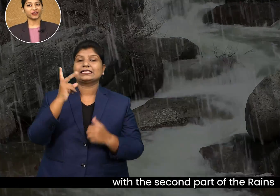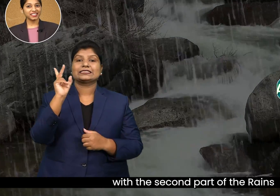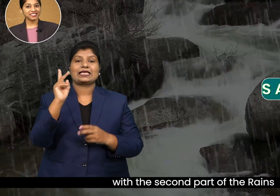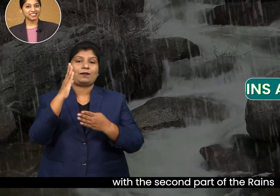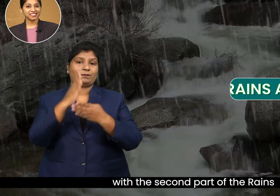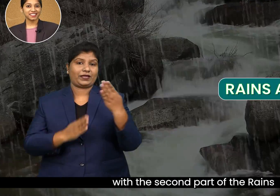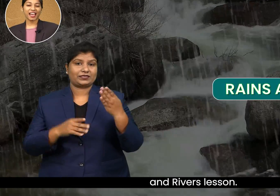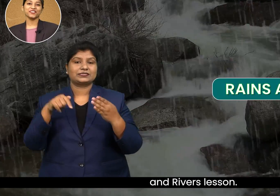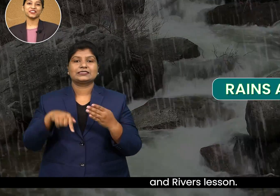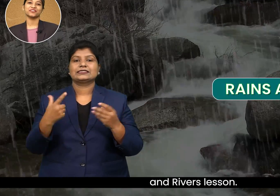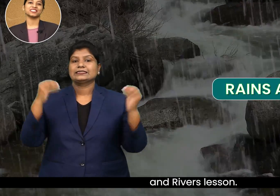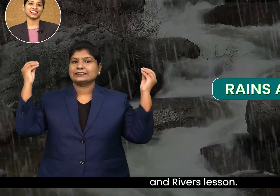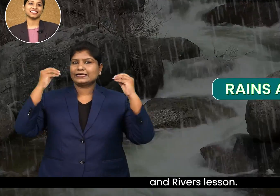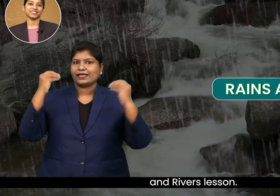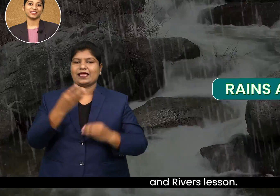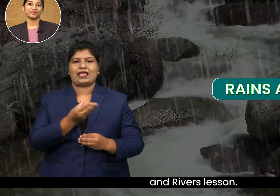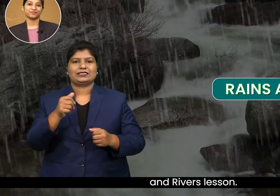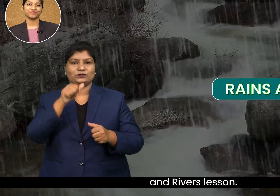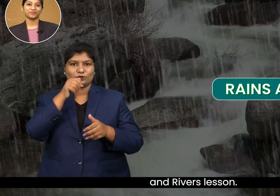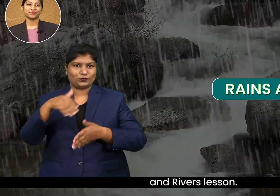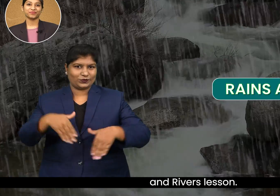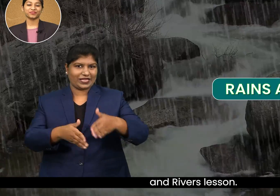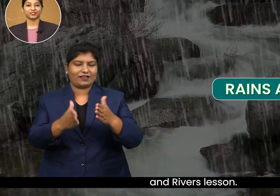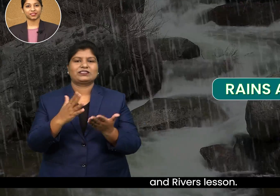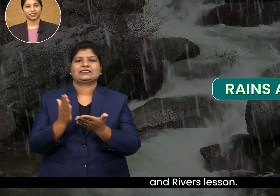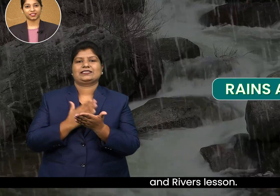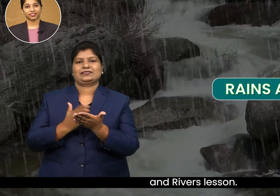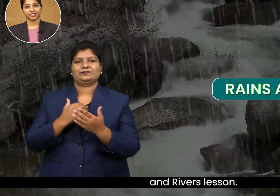of the rains and rivers lesson.